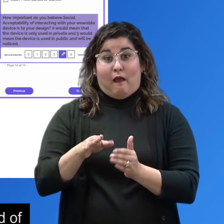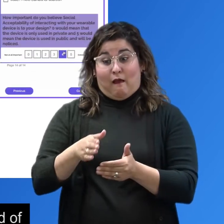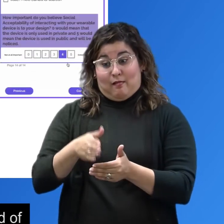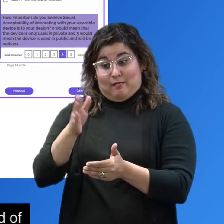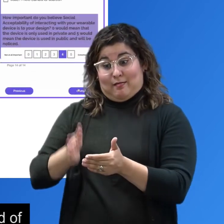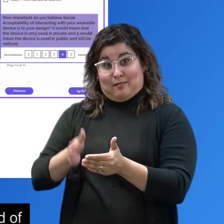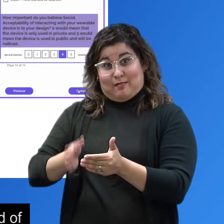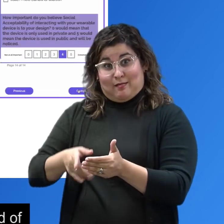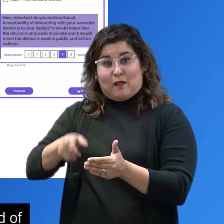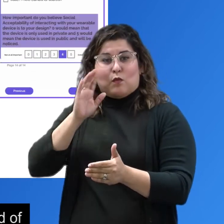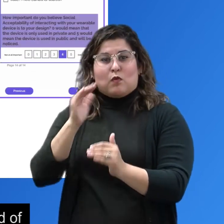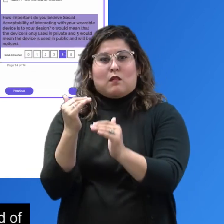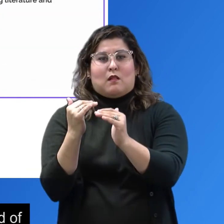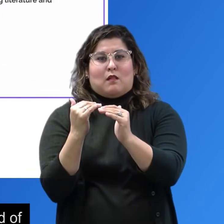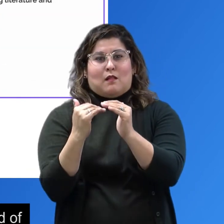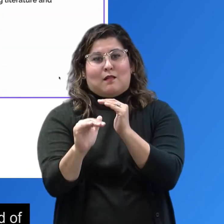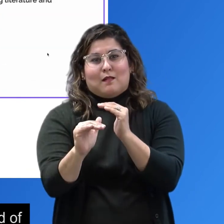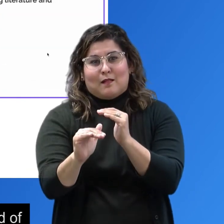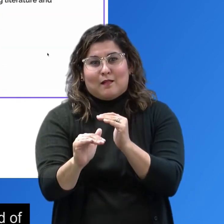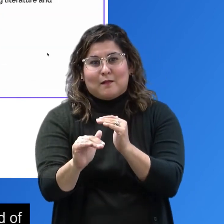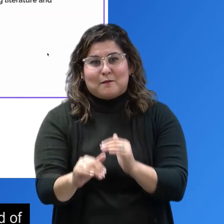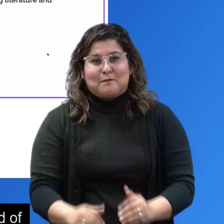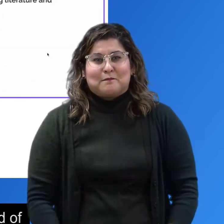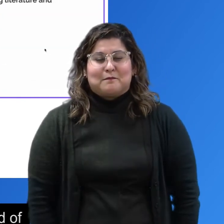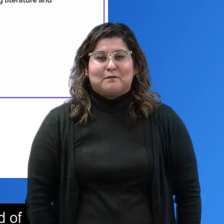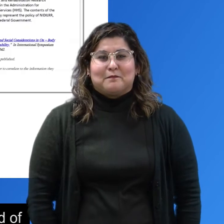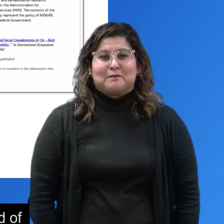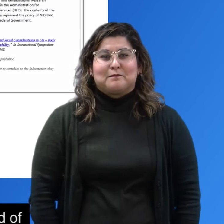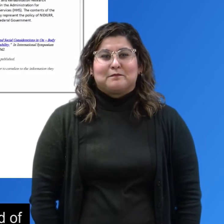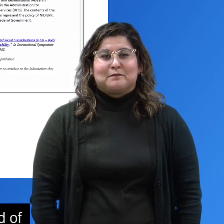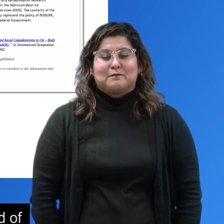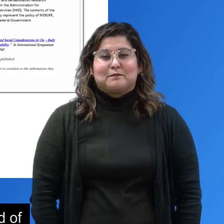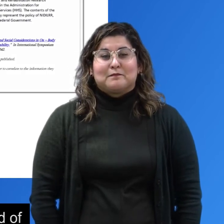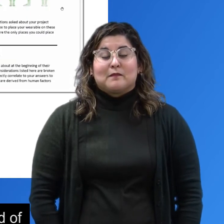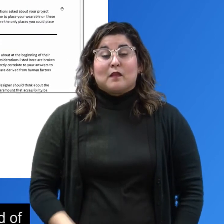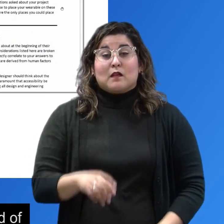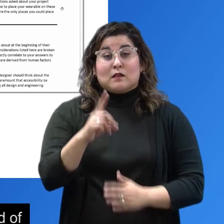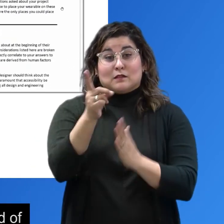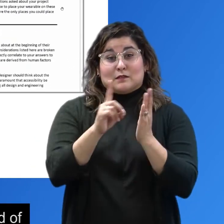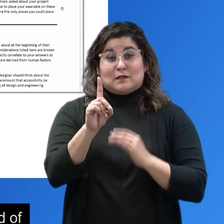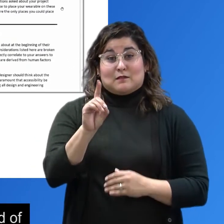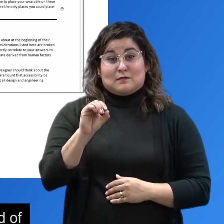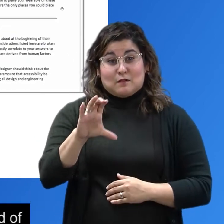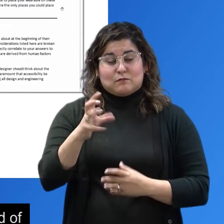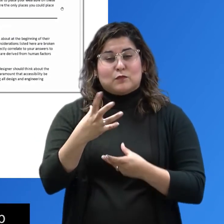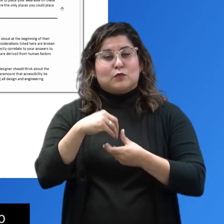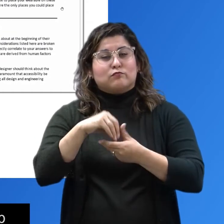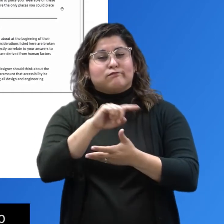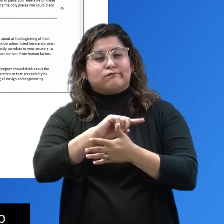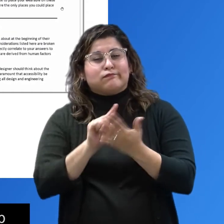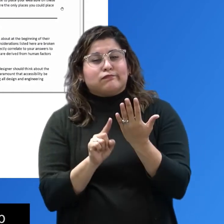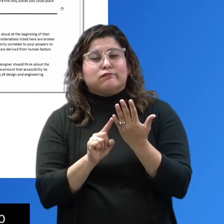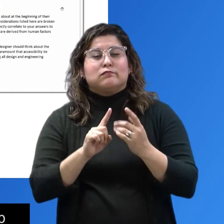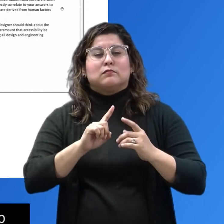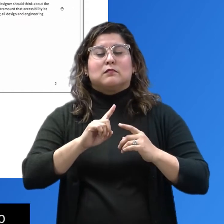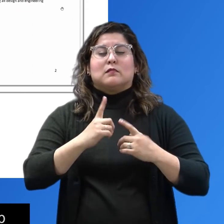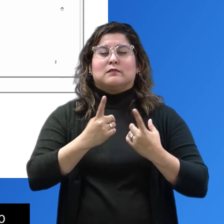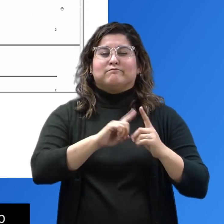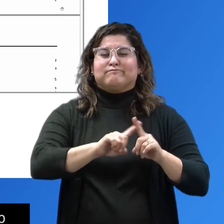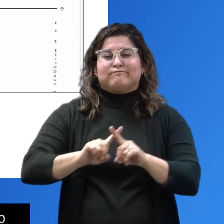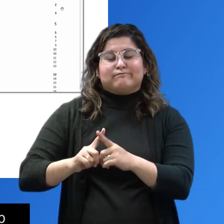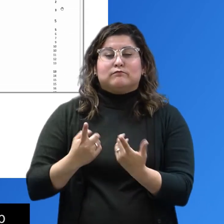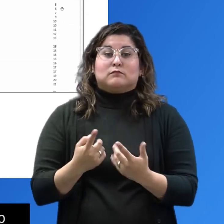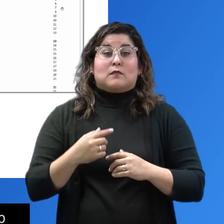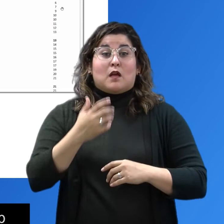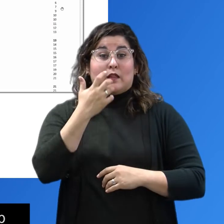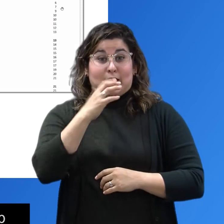you at the end of using the web tool. The design document includes a number of different things. It